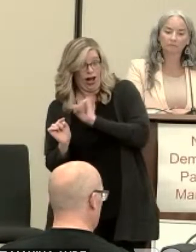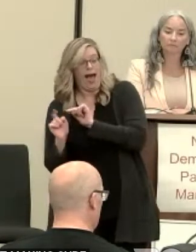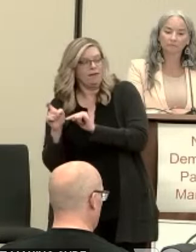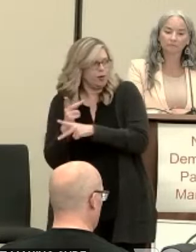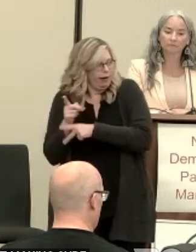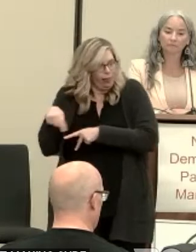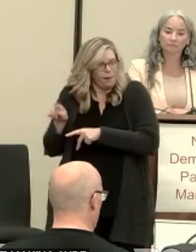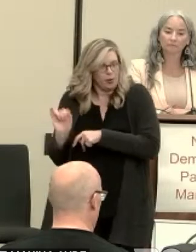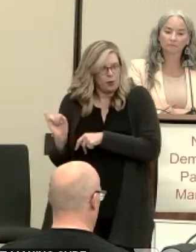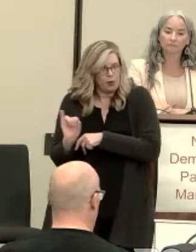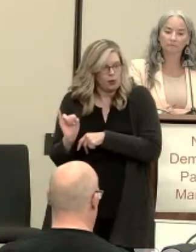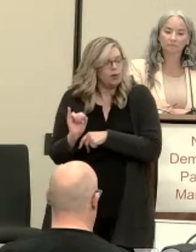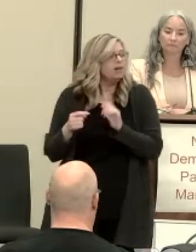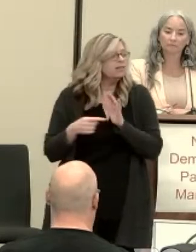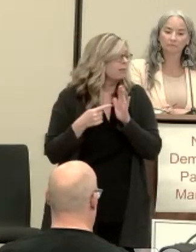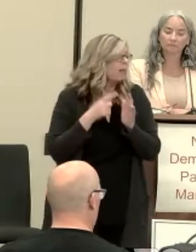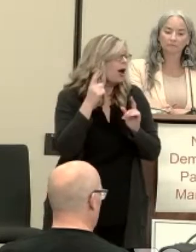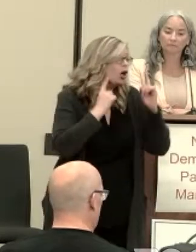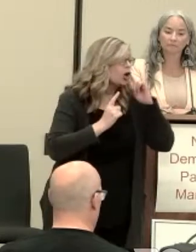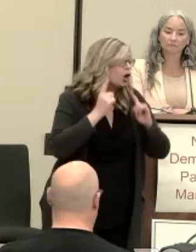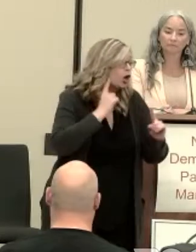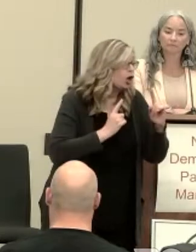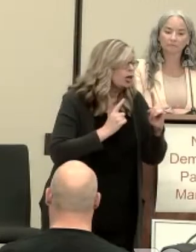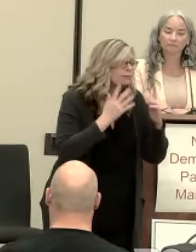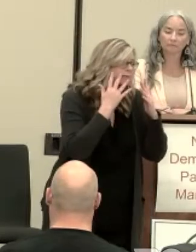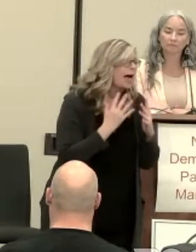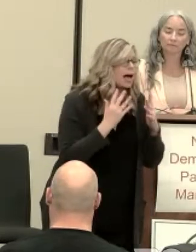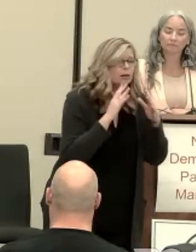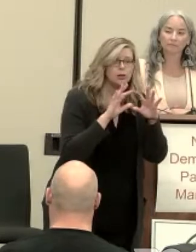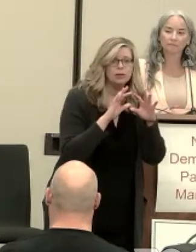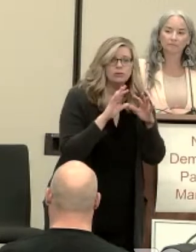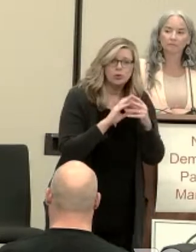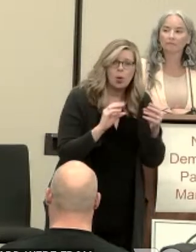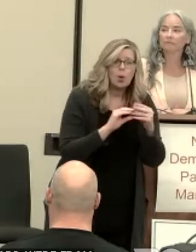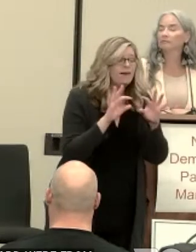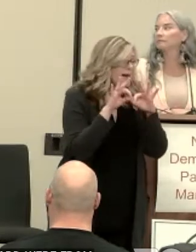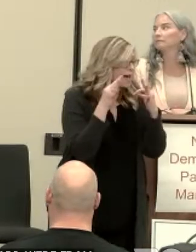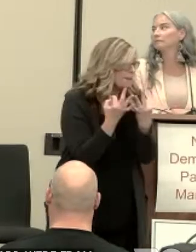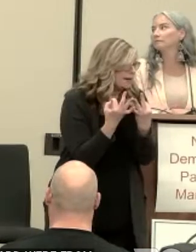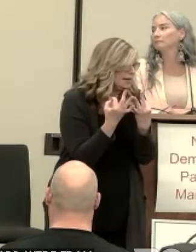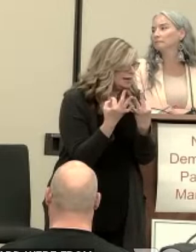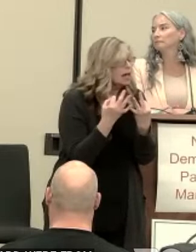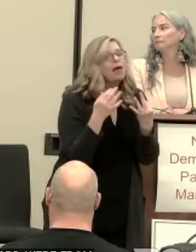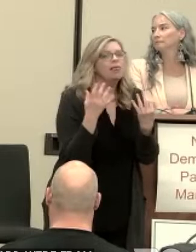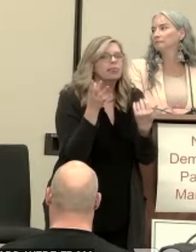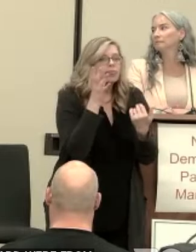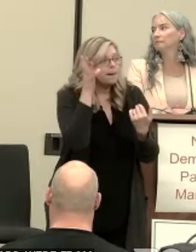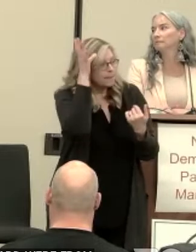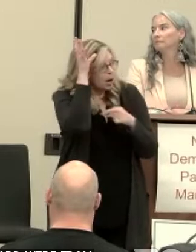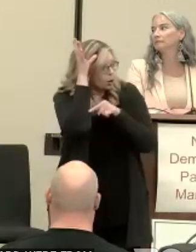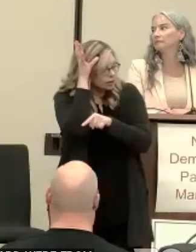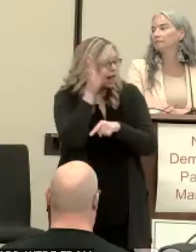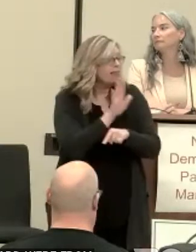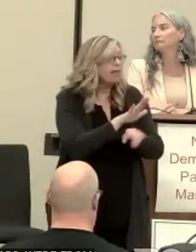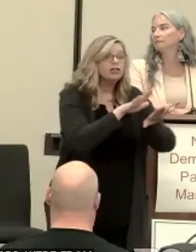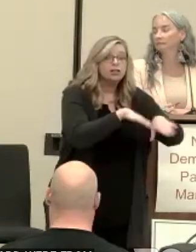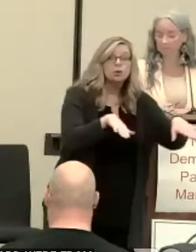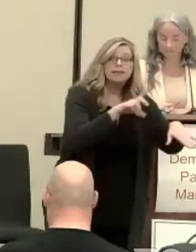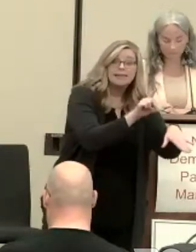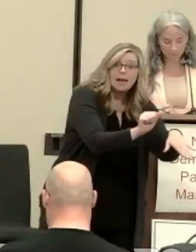were from families of folks who were disabled, parents of children who wanted to make sure they were properly cared